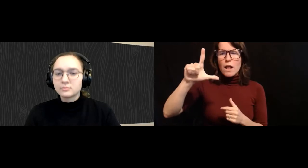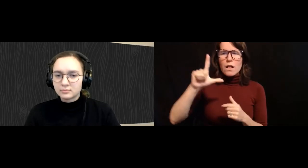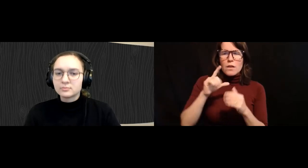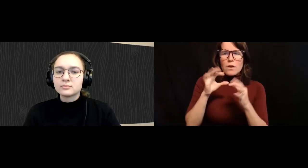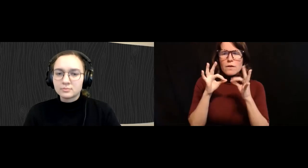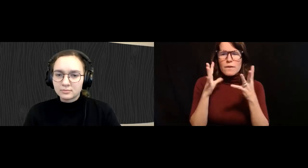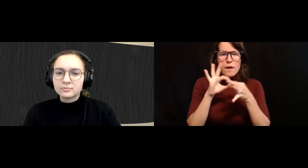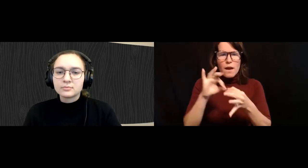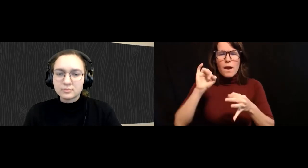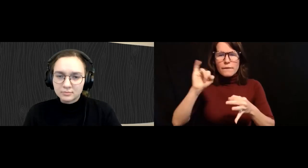We use pro tactile